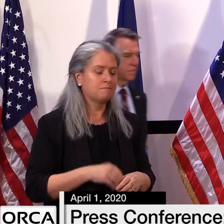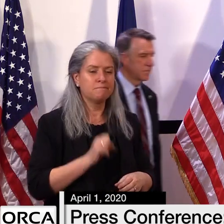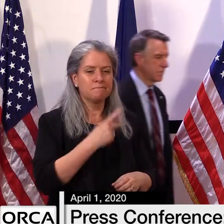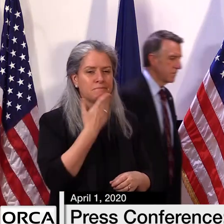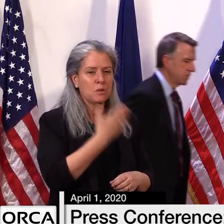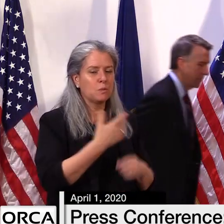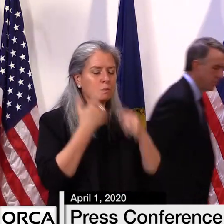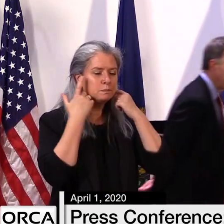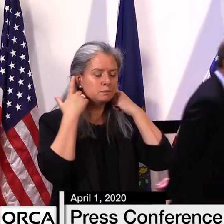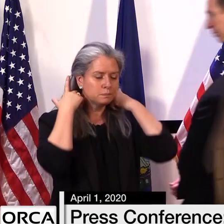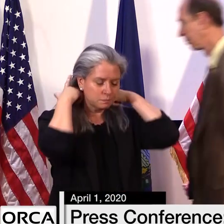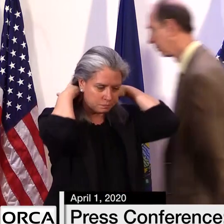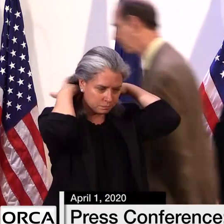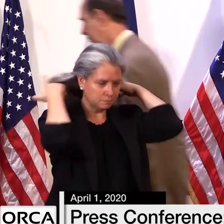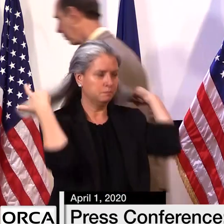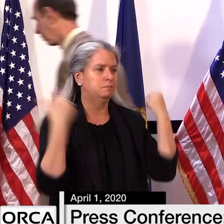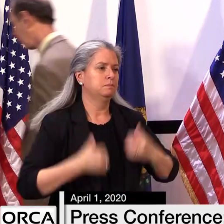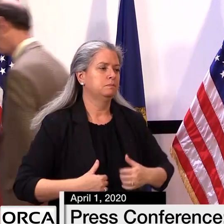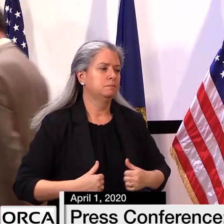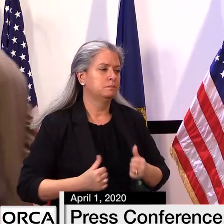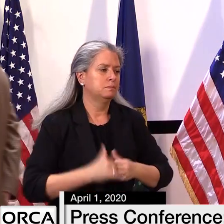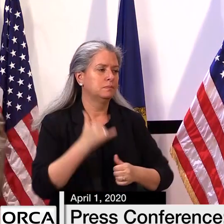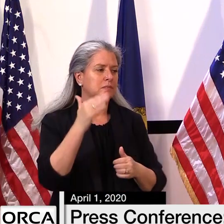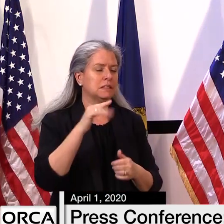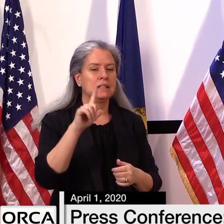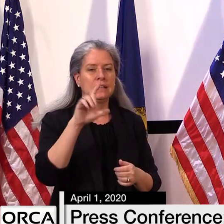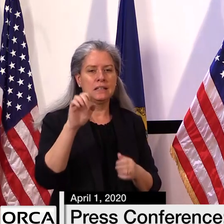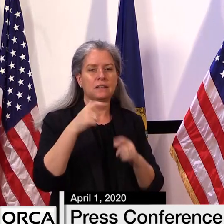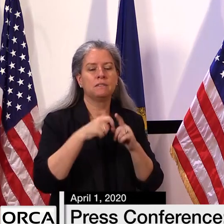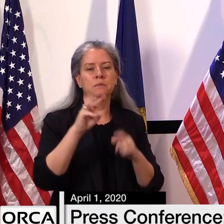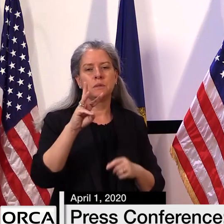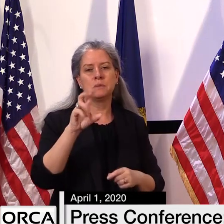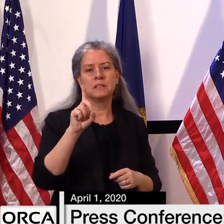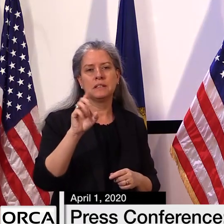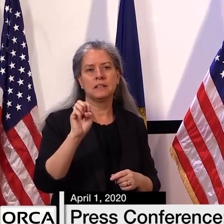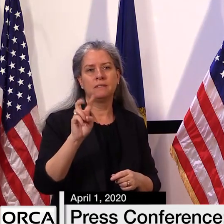Thank you, Dr. Levine. All right, Lee, WDEV.